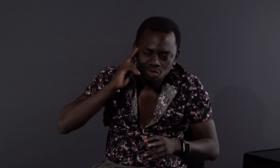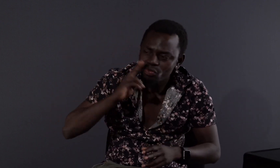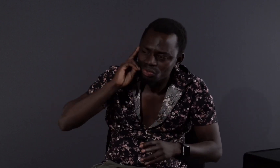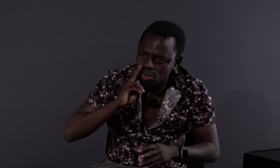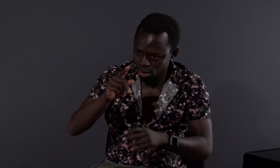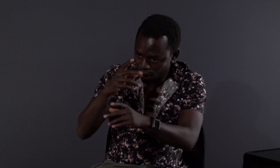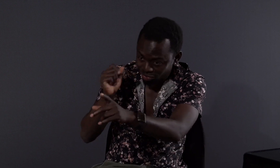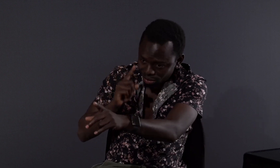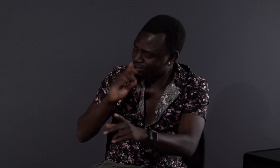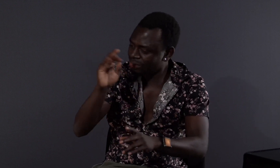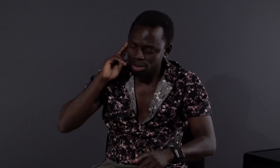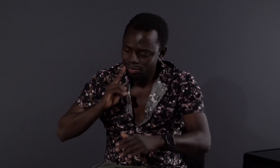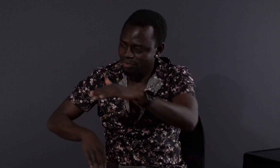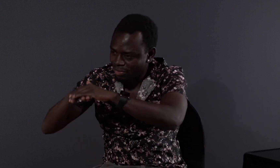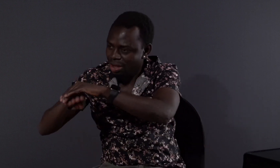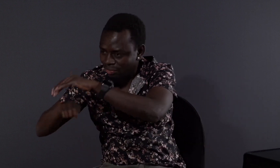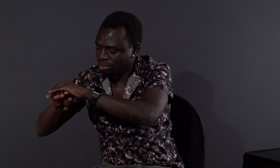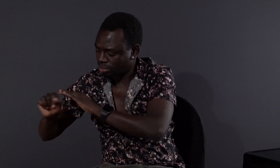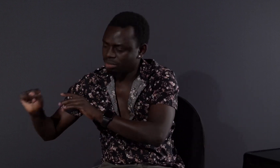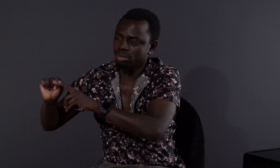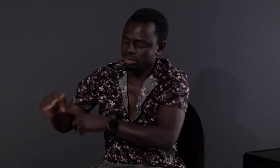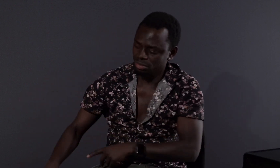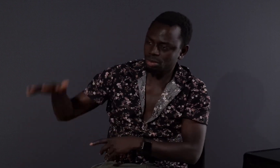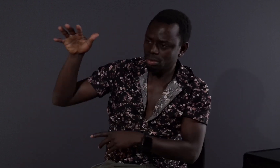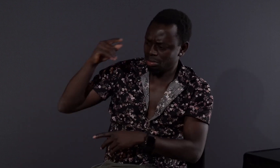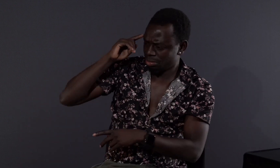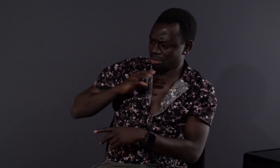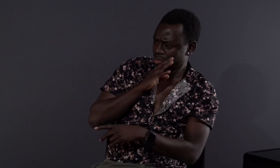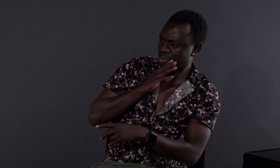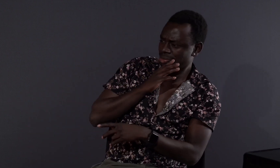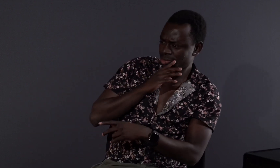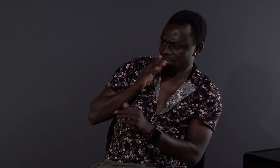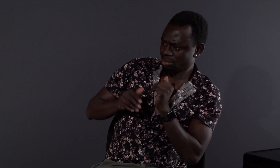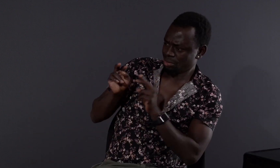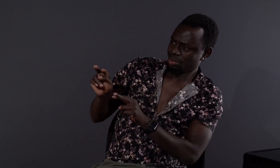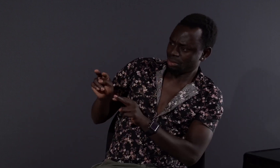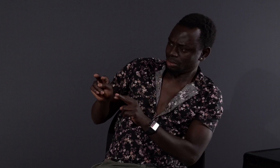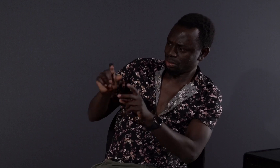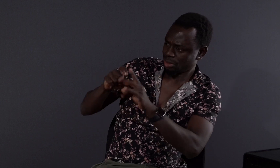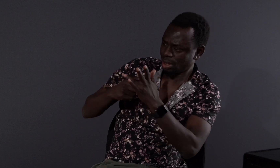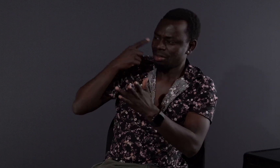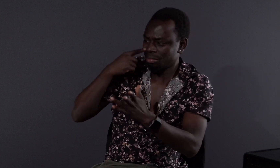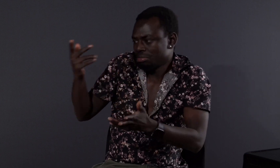time. It was like they'd never seen a deaf person before. They just kept trying to write in English, but I couldn't